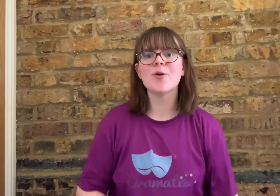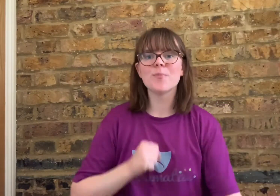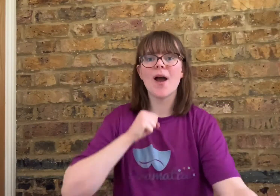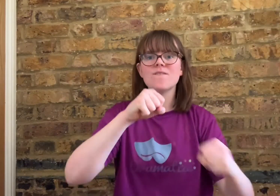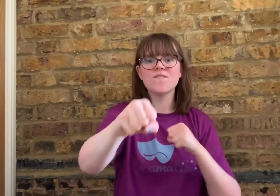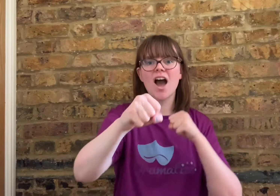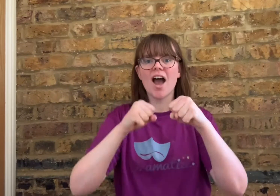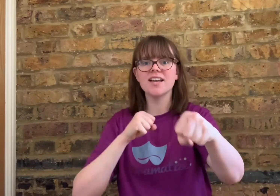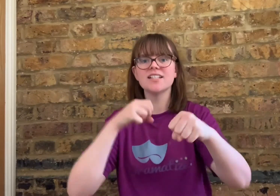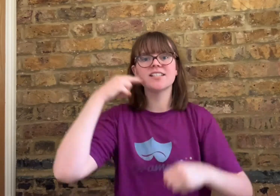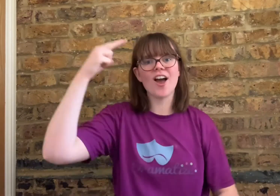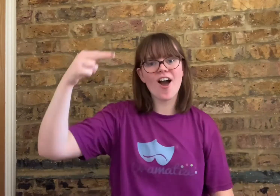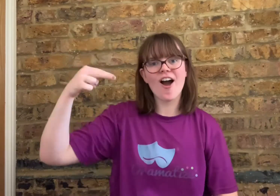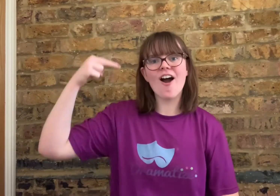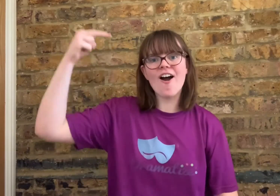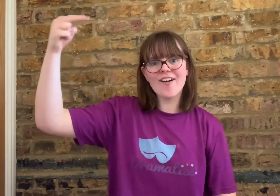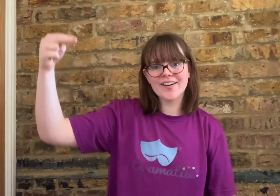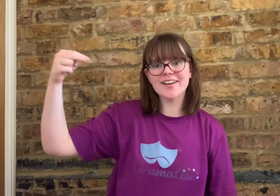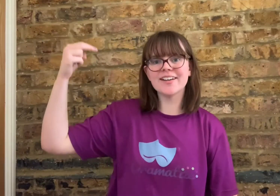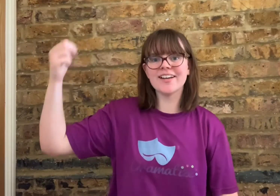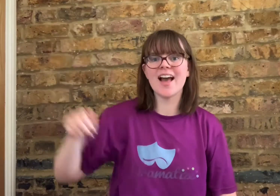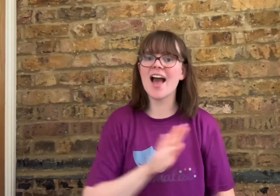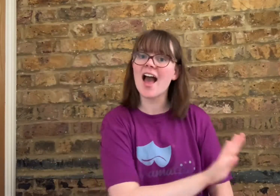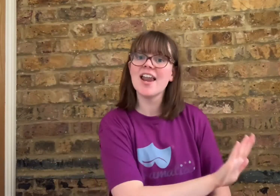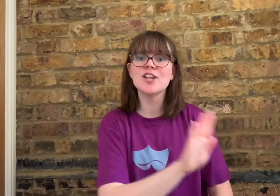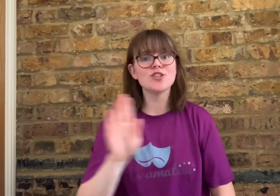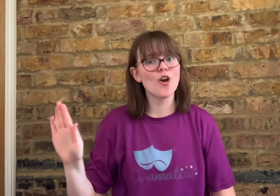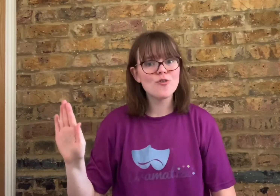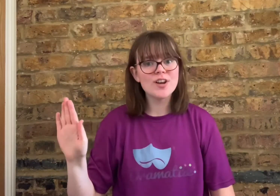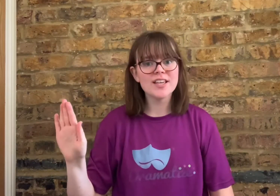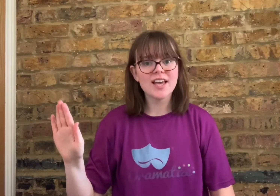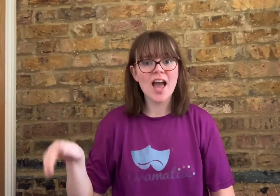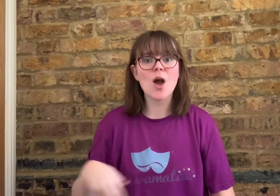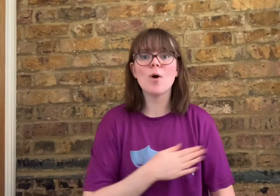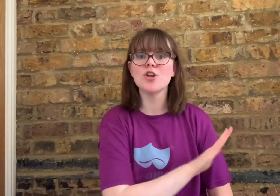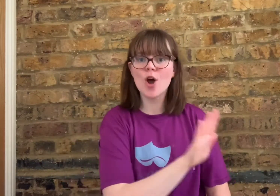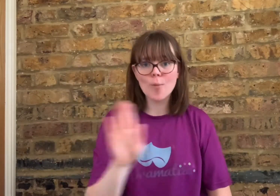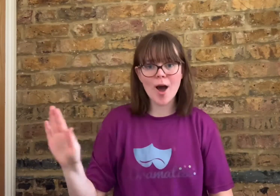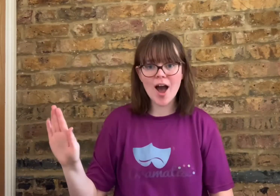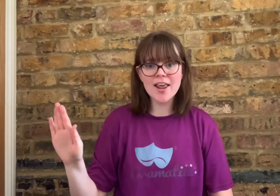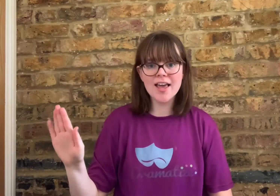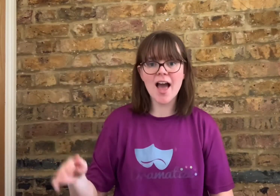my fight song. And I don't really care if nobody else